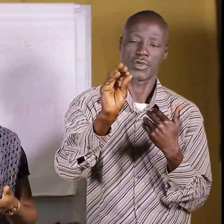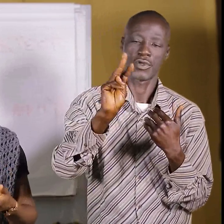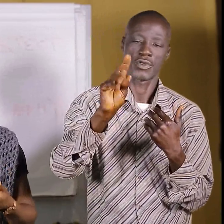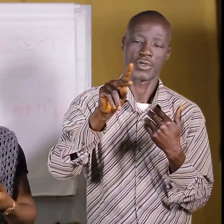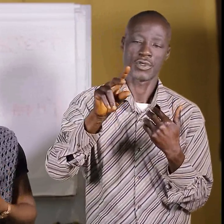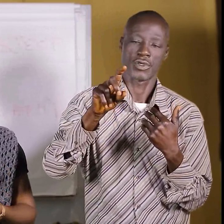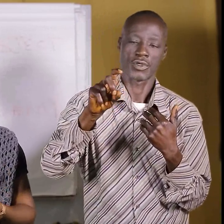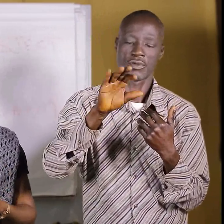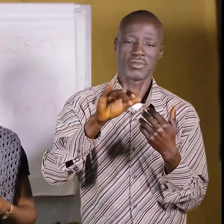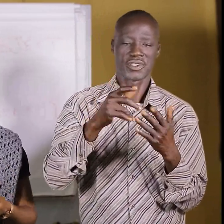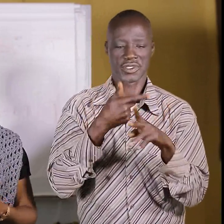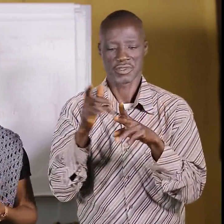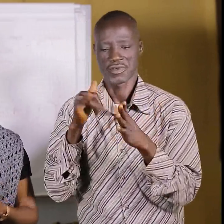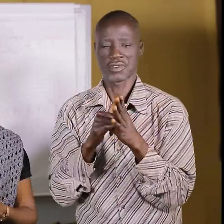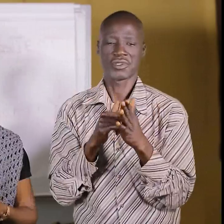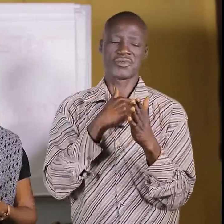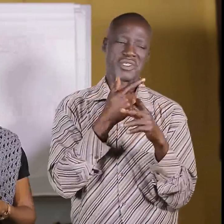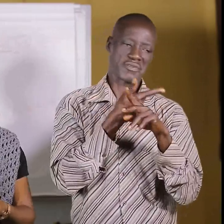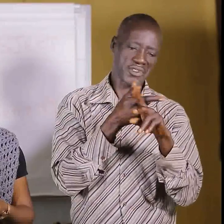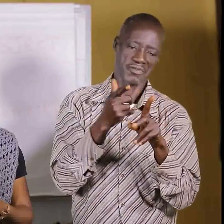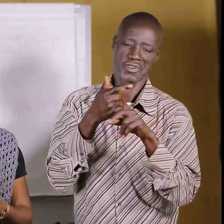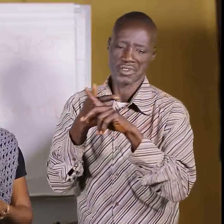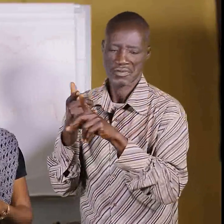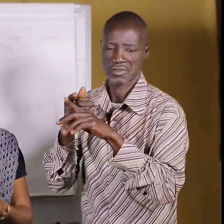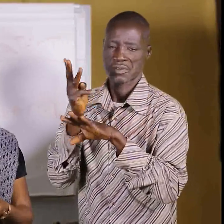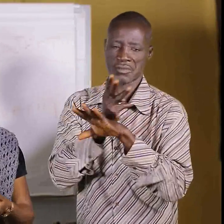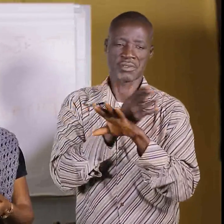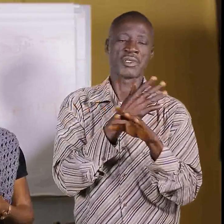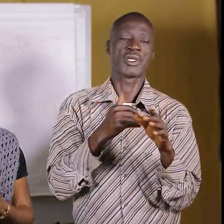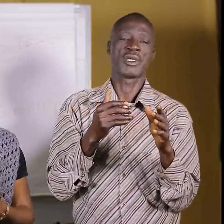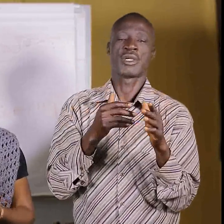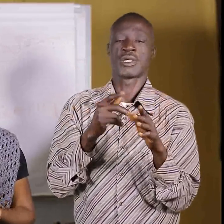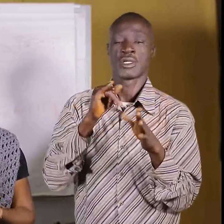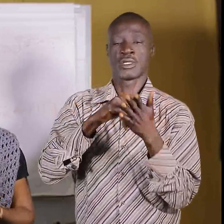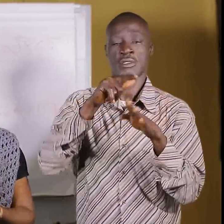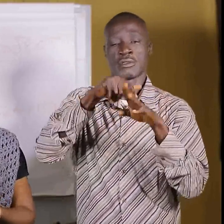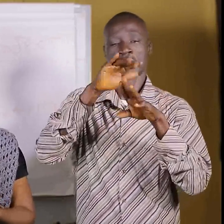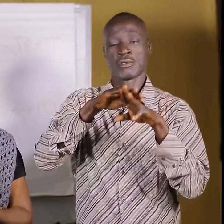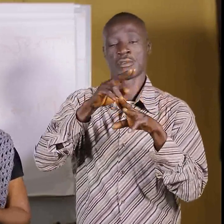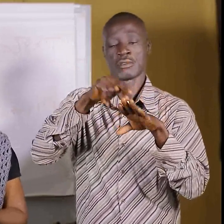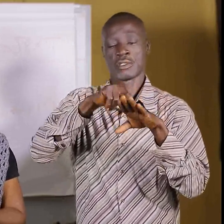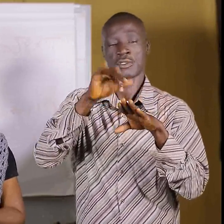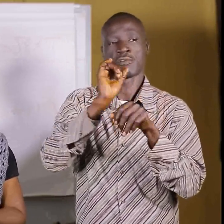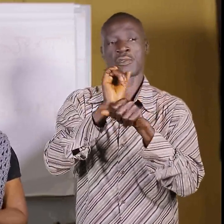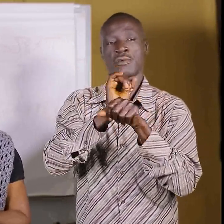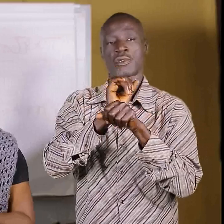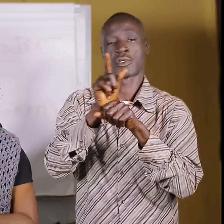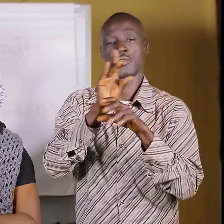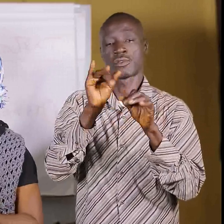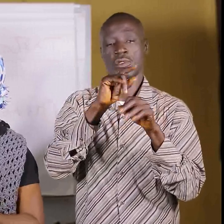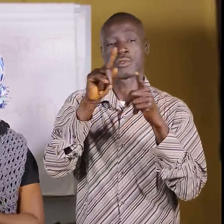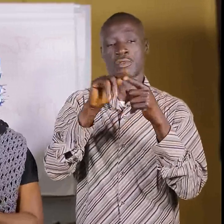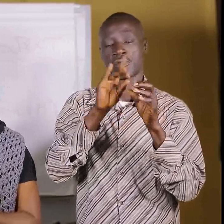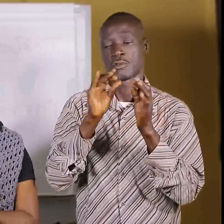different kinds of compass, there's a prismatic compass, there's a magnetic compass, depending on the nature of the work that you're